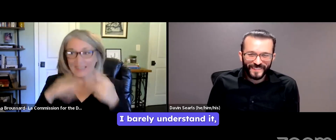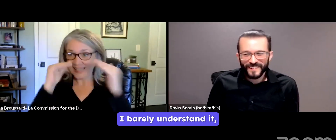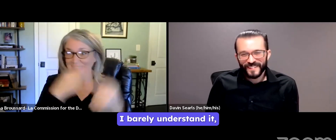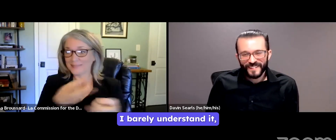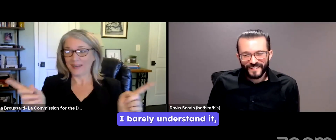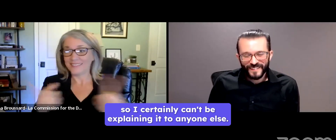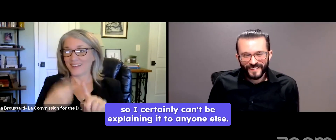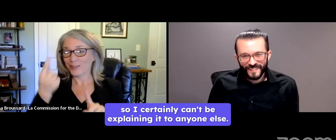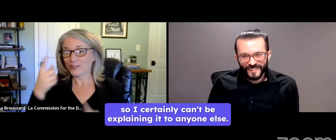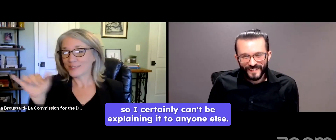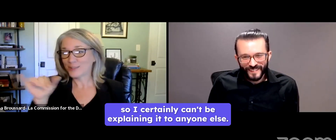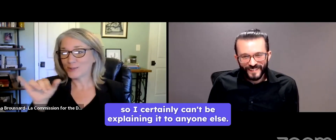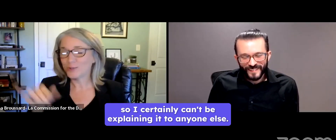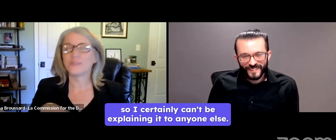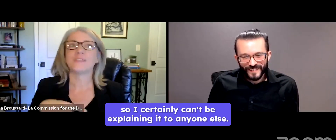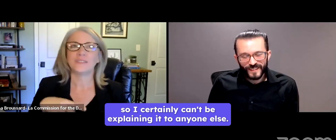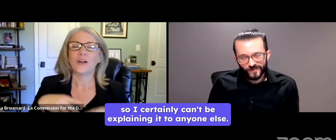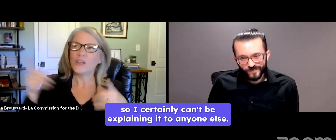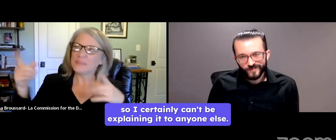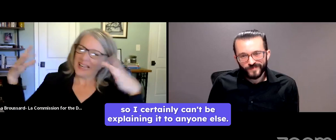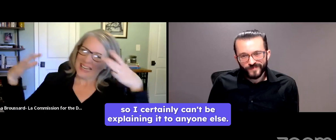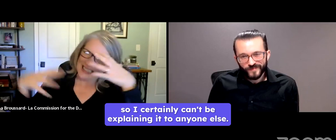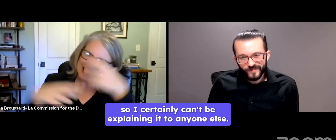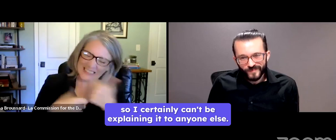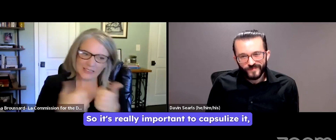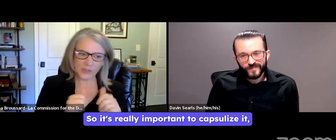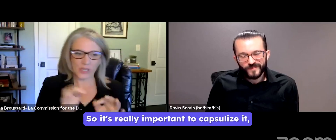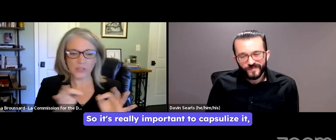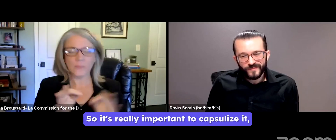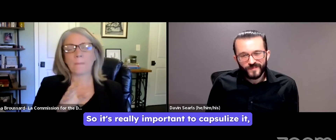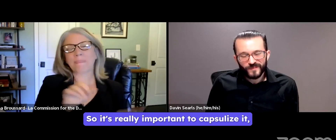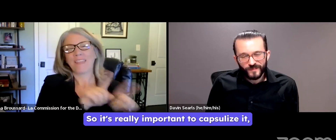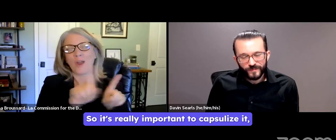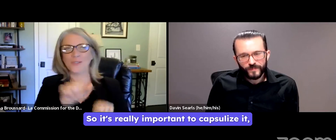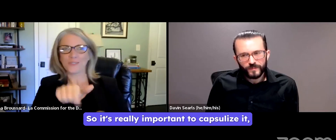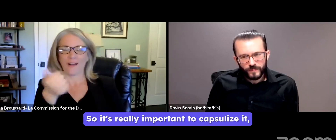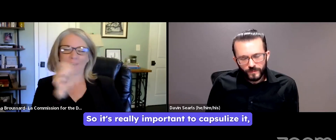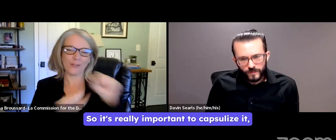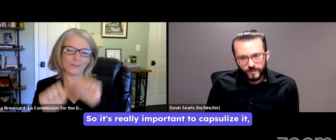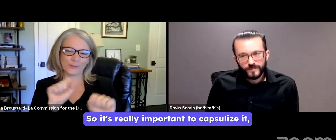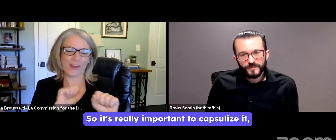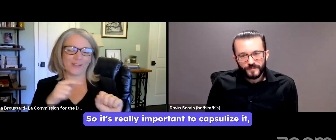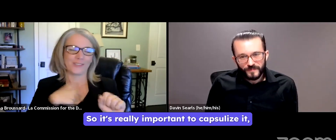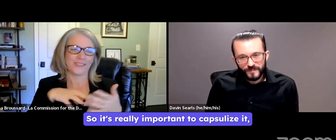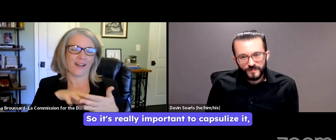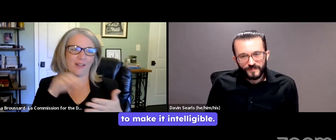it. So I certainly can't be explaining it to anyone else. So it's really important to capsulize it to